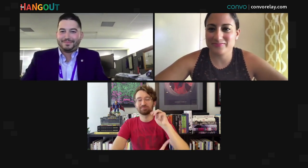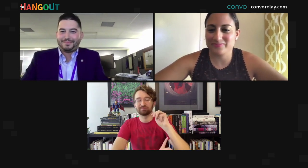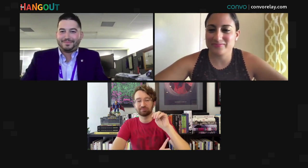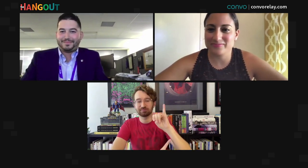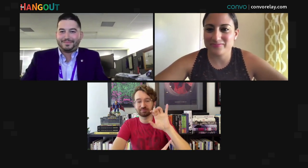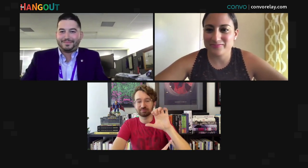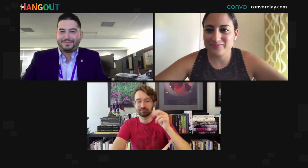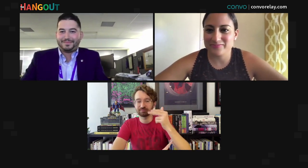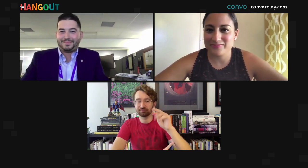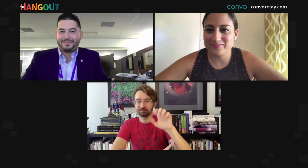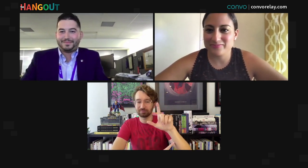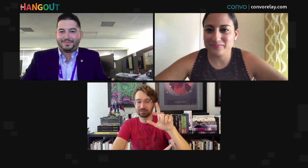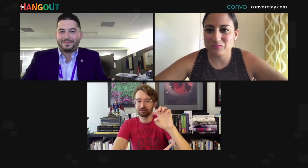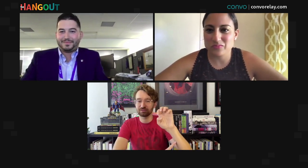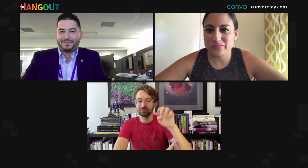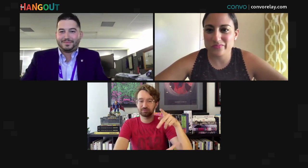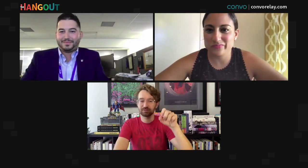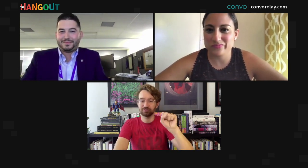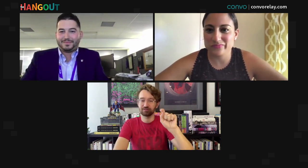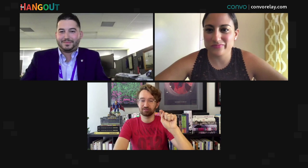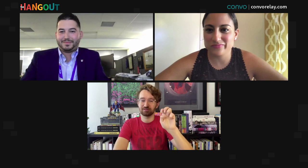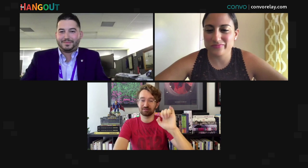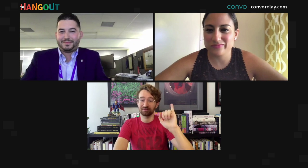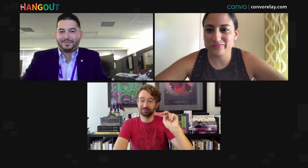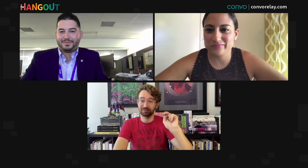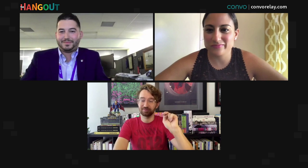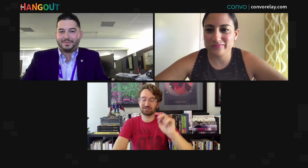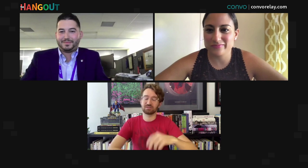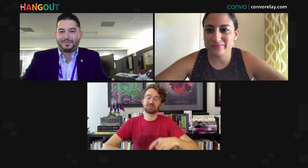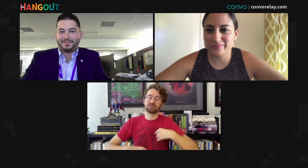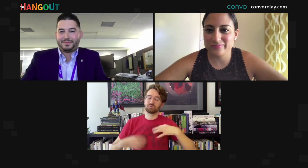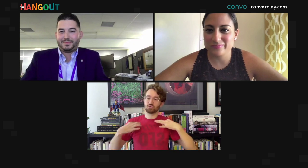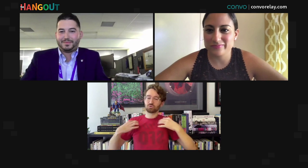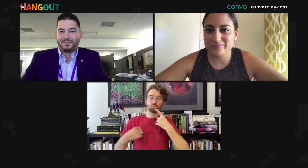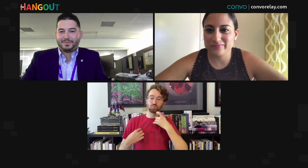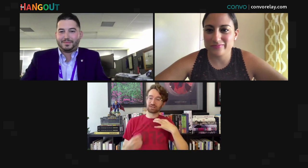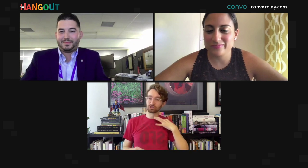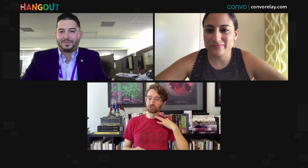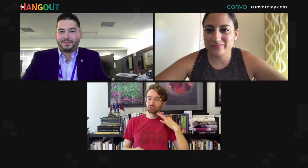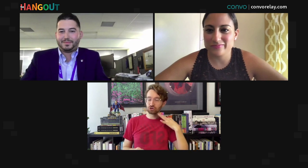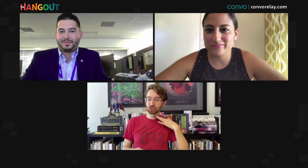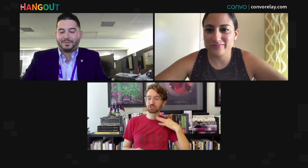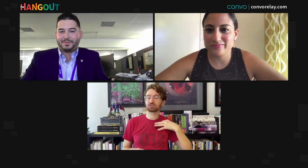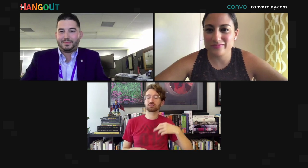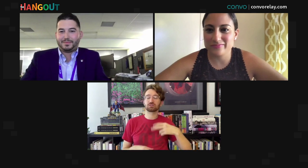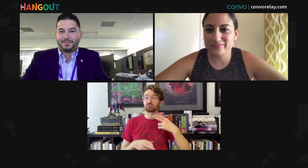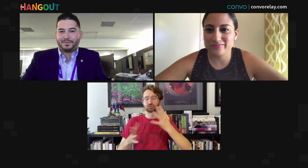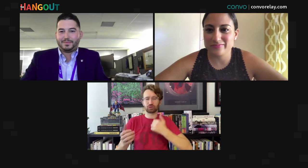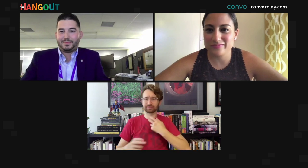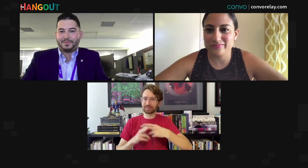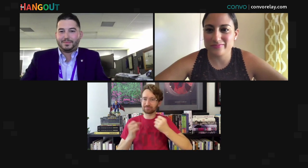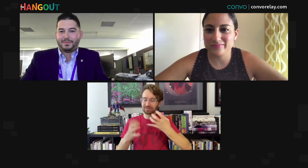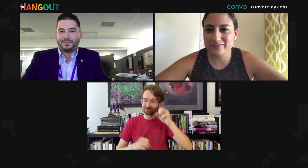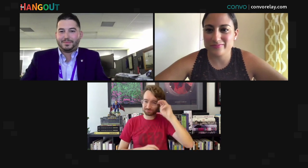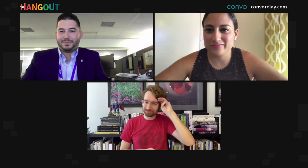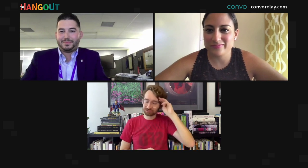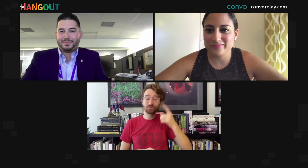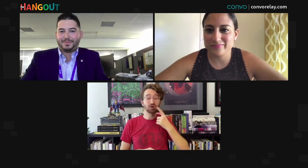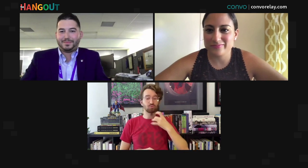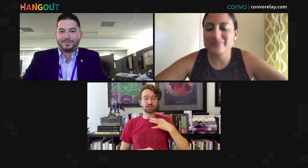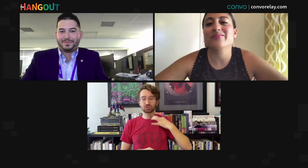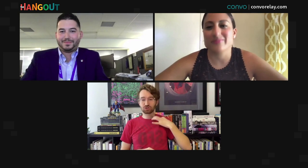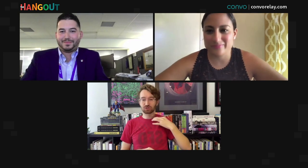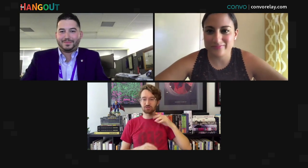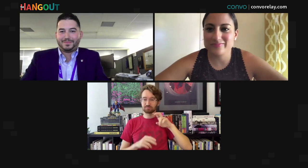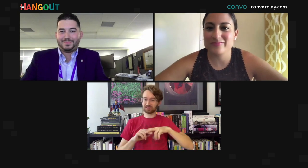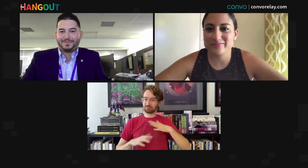pictures of airplanes from Alaska Airlines. Hi everyone, my name is Michael Epstein. I am wearing a red shirt,